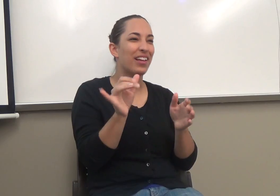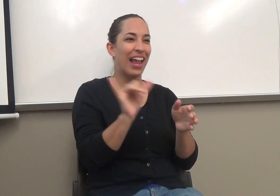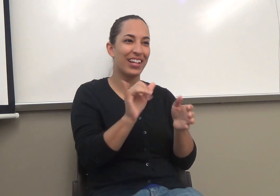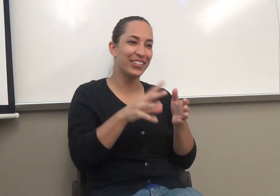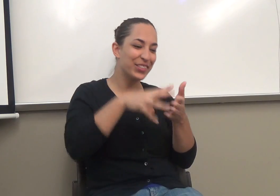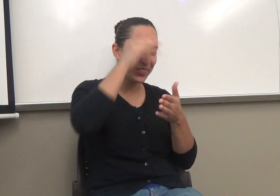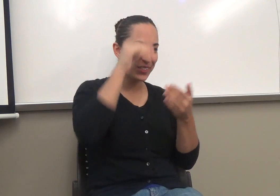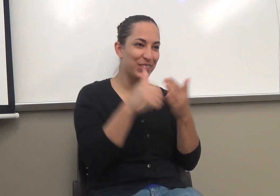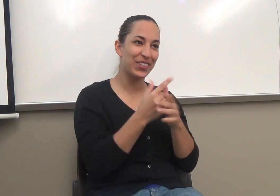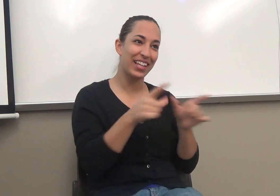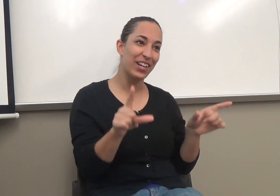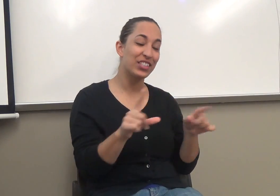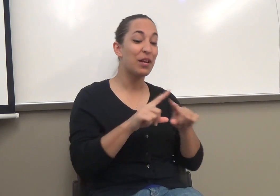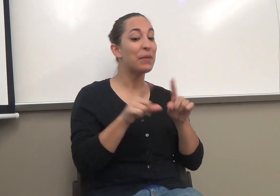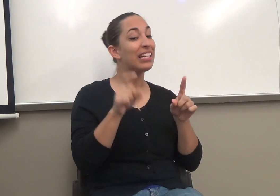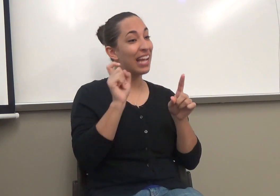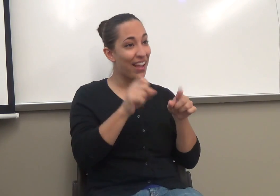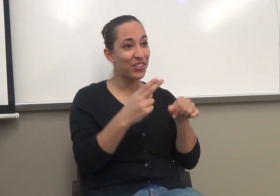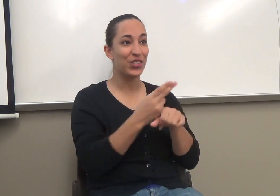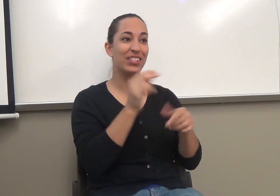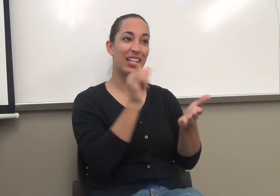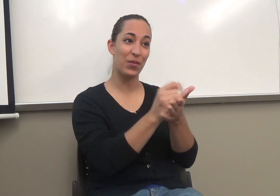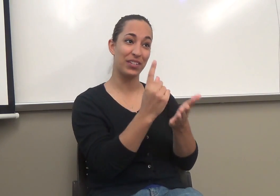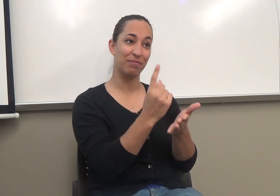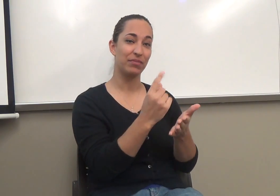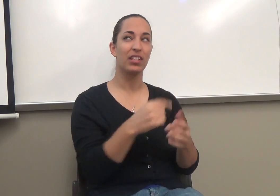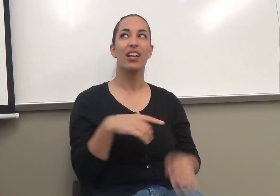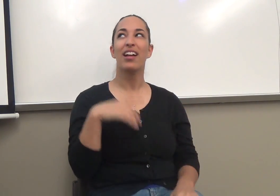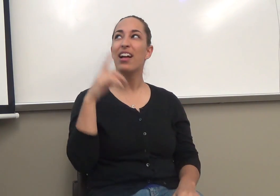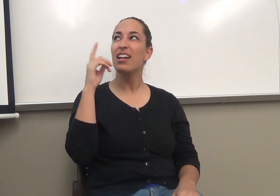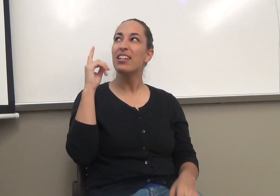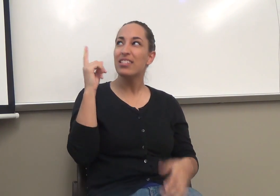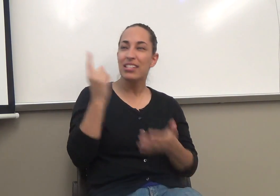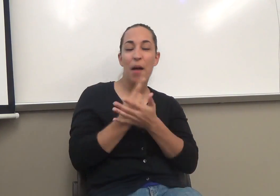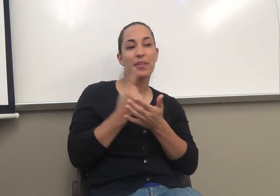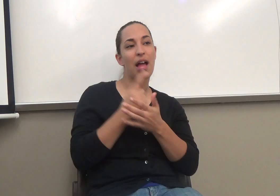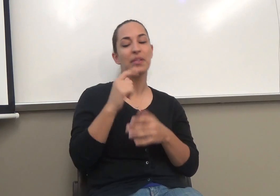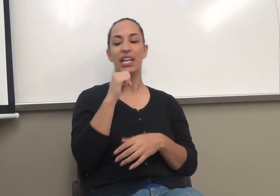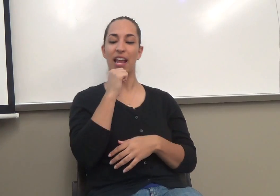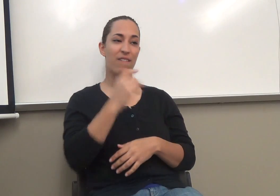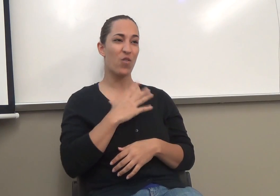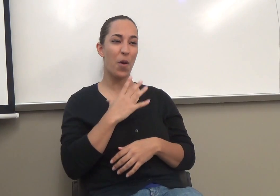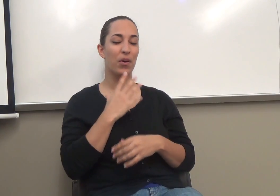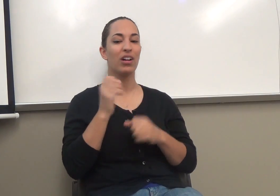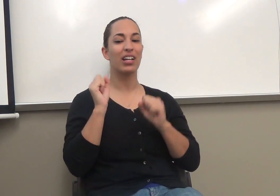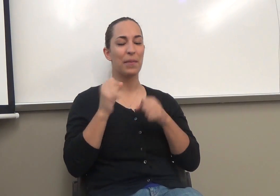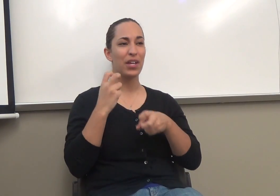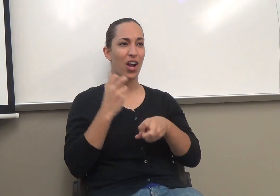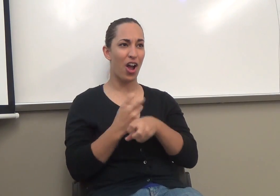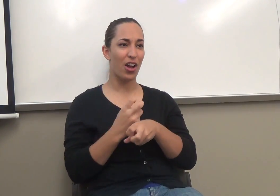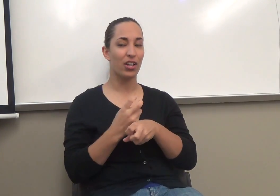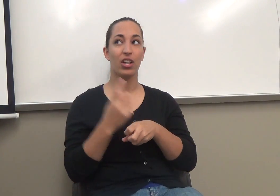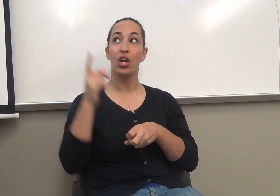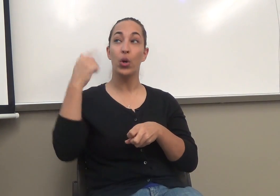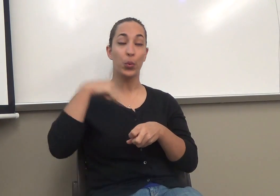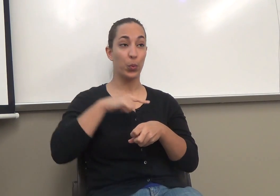So yeah, this is a troublesome one, because and the reason these words come into use is because they're